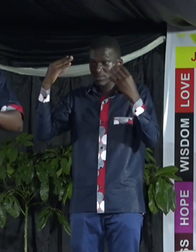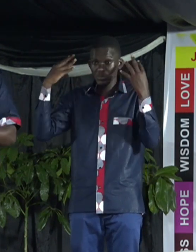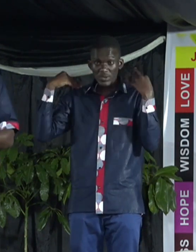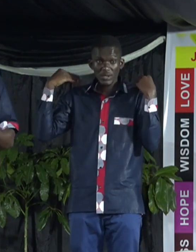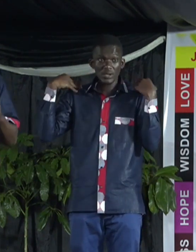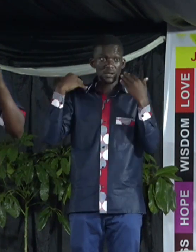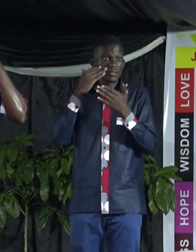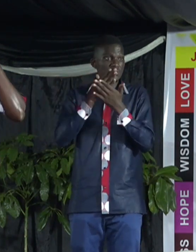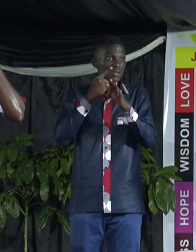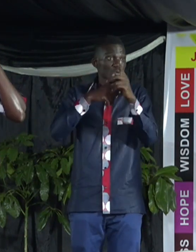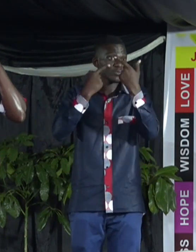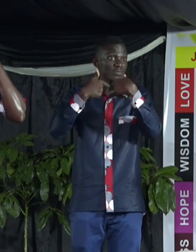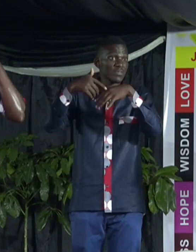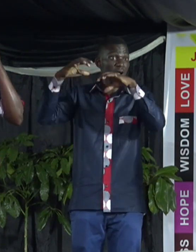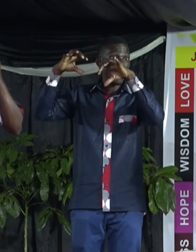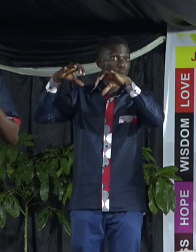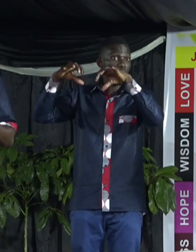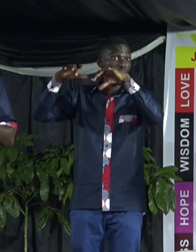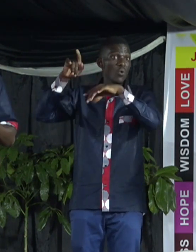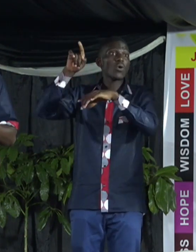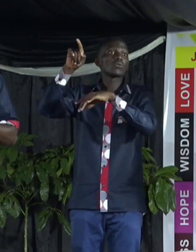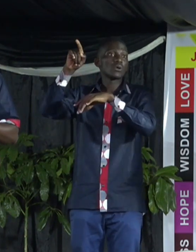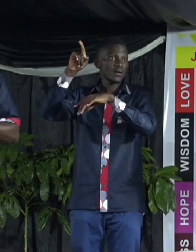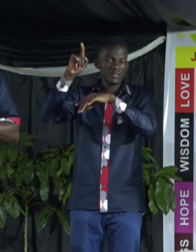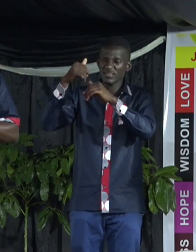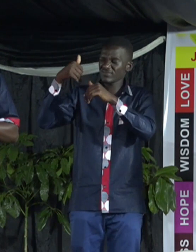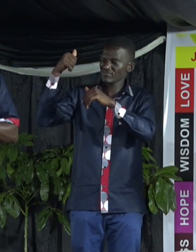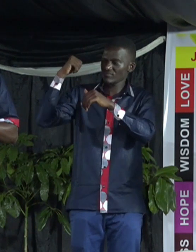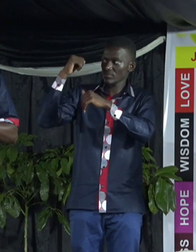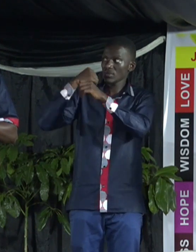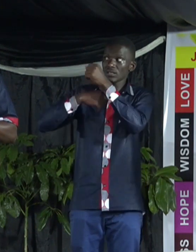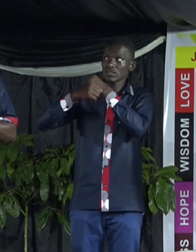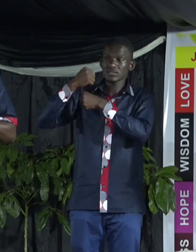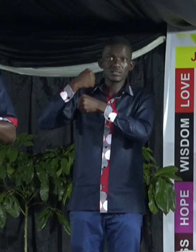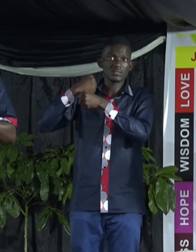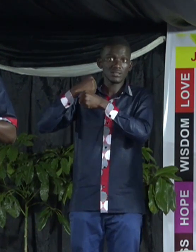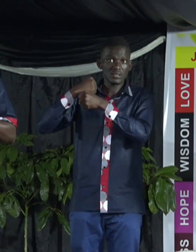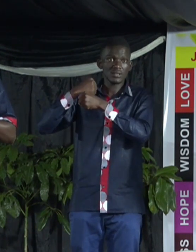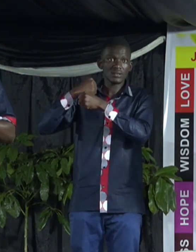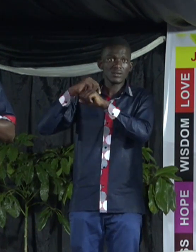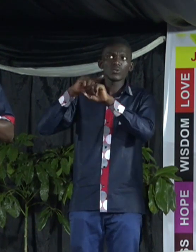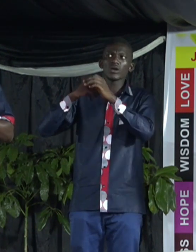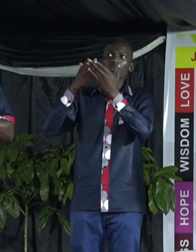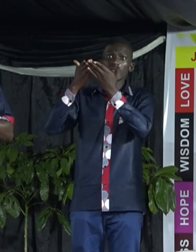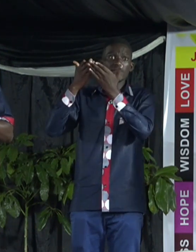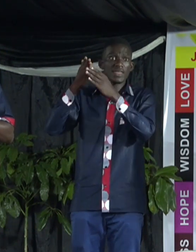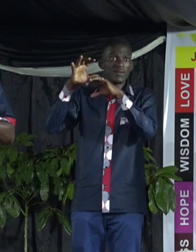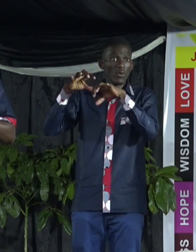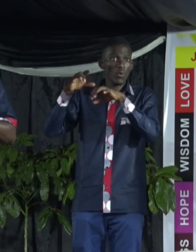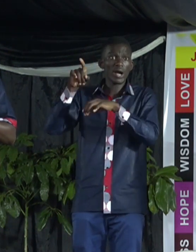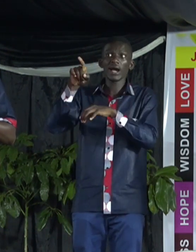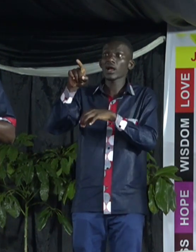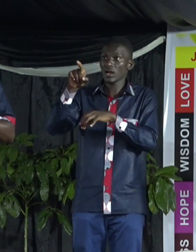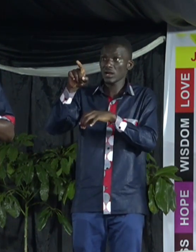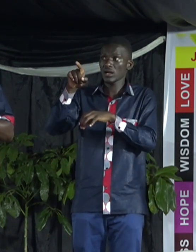Lumutu wakende Congo. One time we went to Congo. Omwako oguwede. Last year. Tuba tulie Congo. When we were in